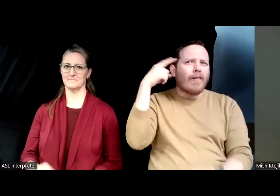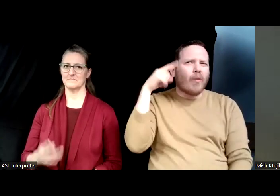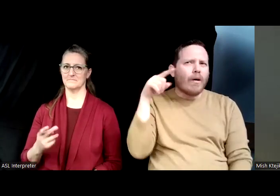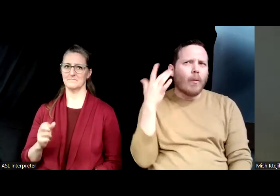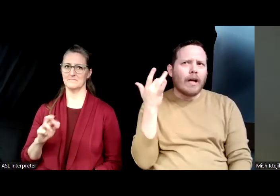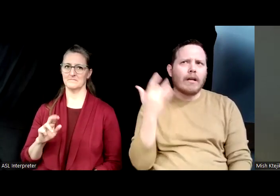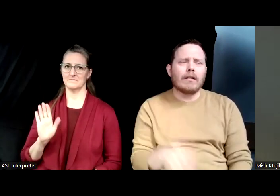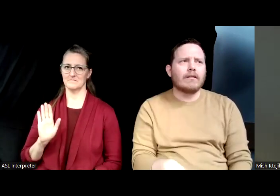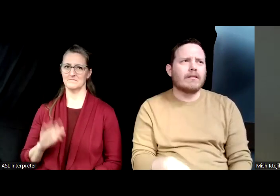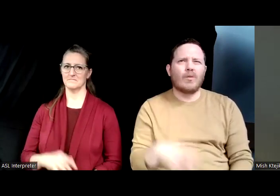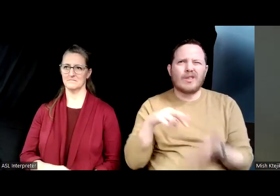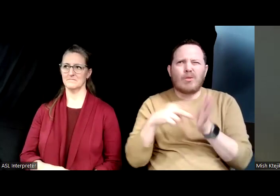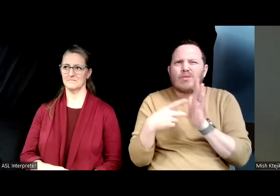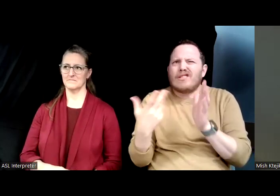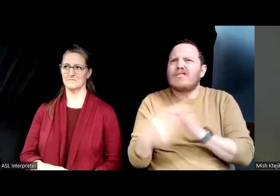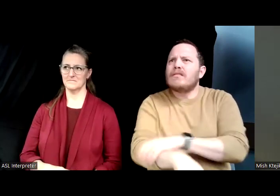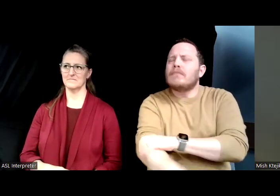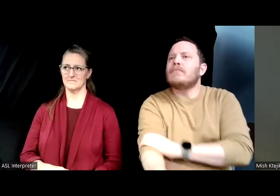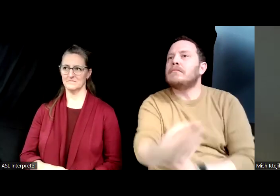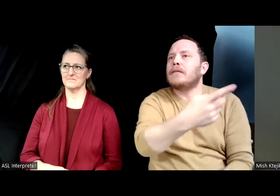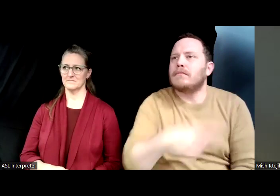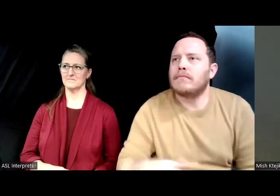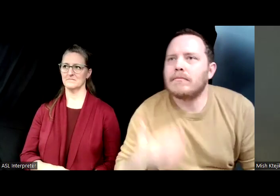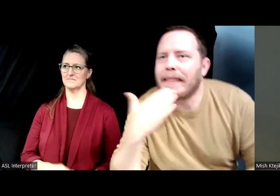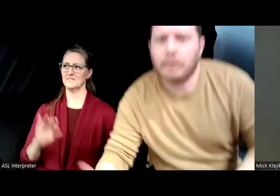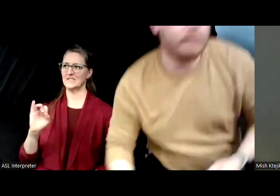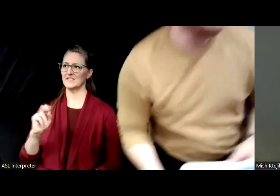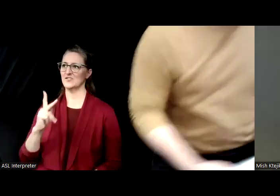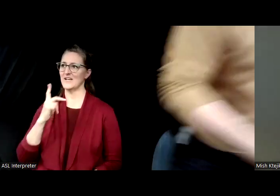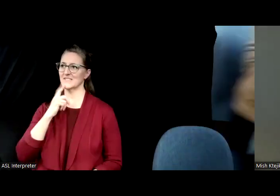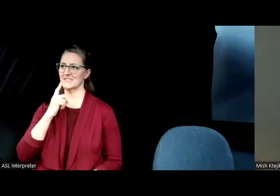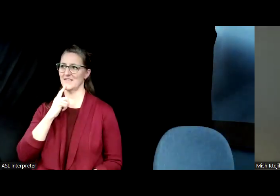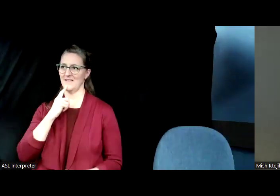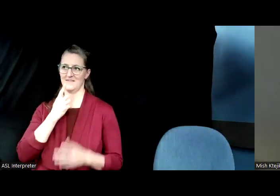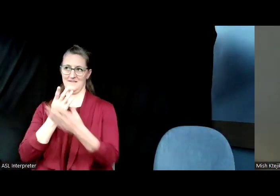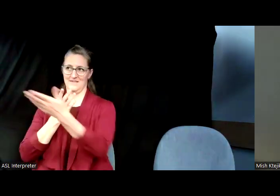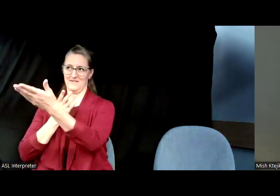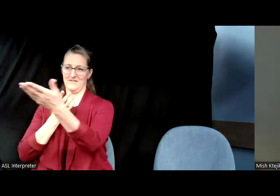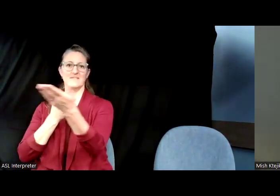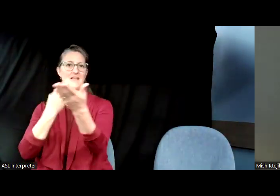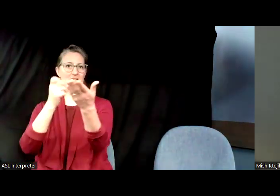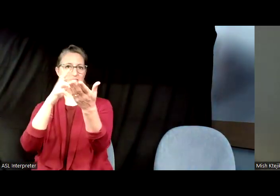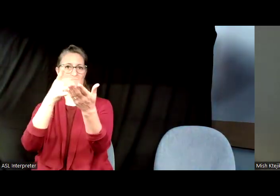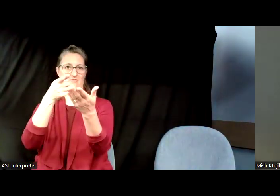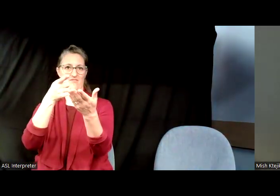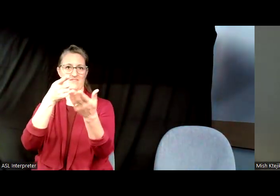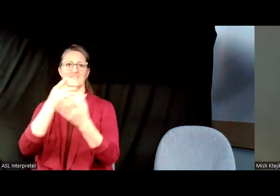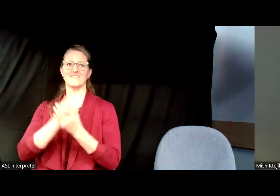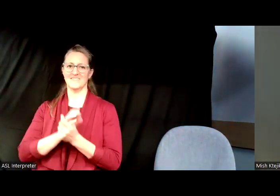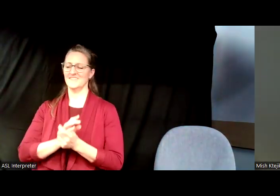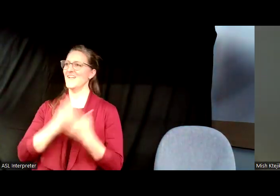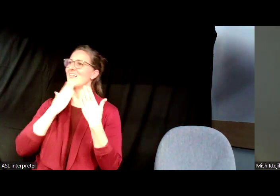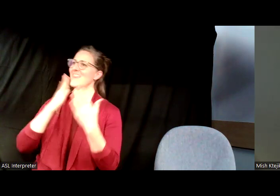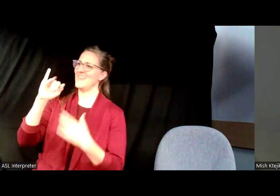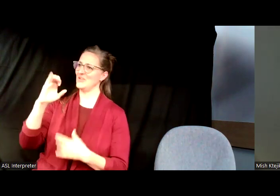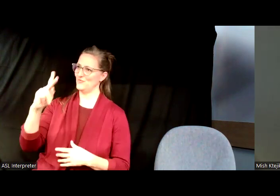want to be a generalist. And so why do we even have those limitations in place in the first place? Thank you. This is Jack. Heather, go ahead. Thanks,